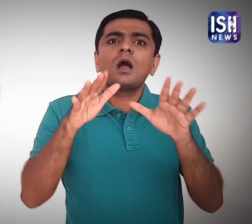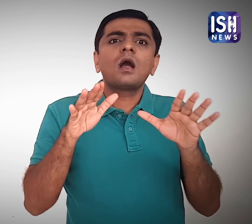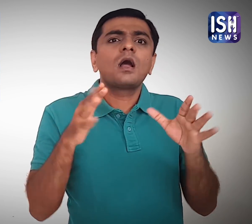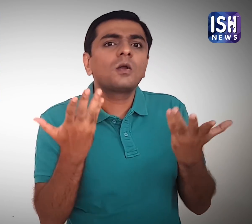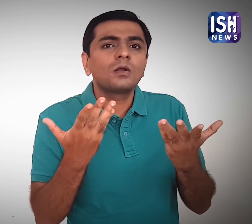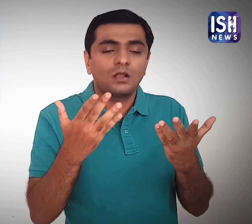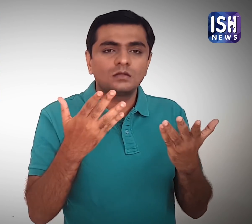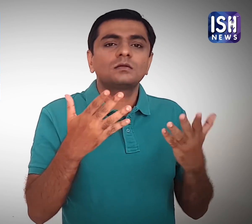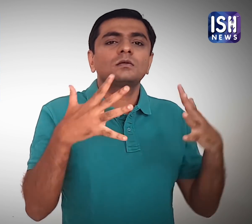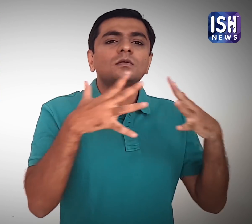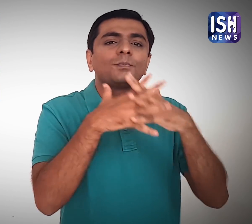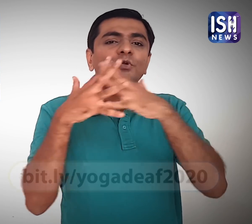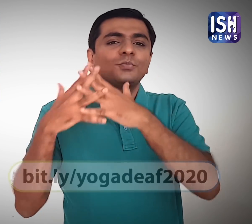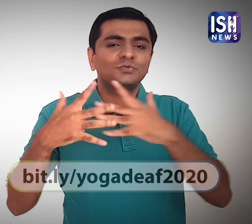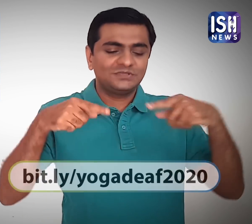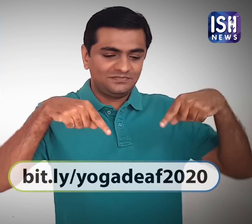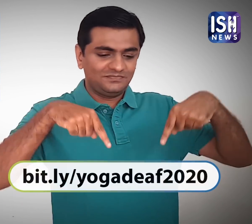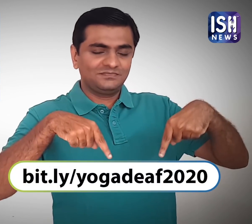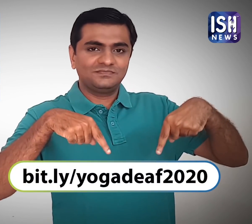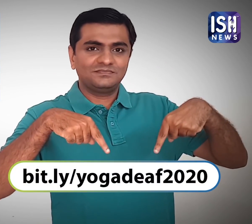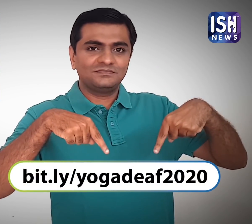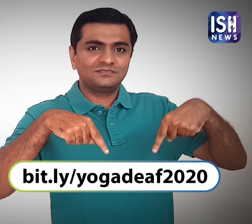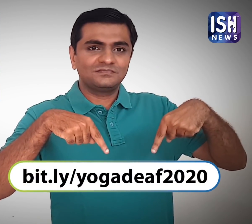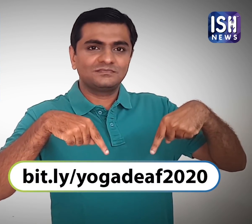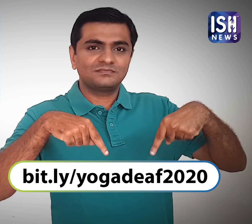You can submit it on this link.